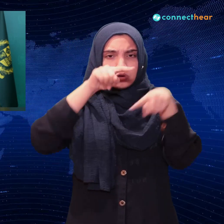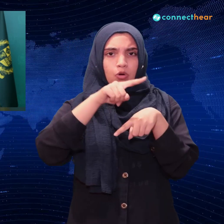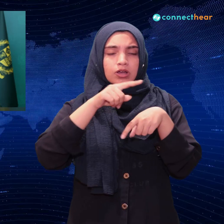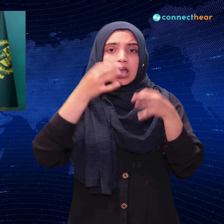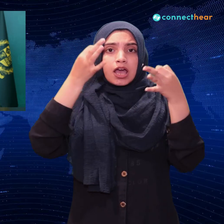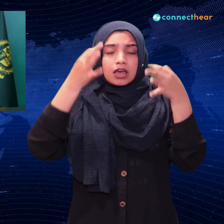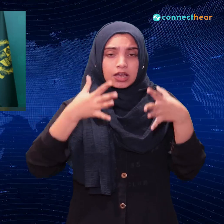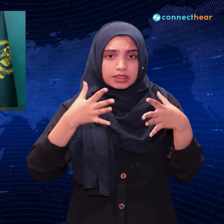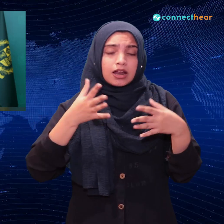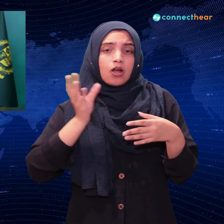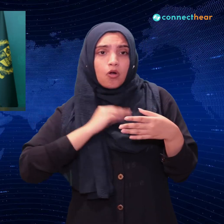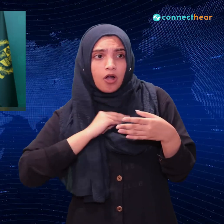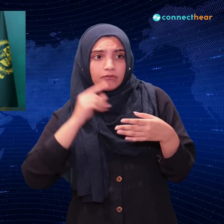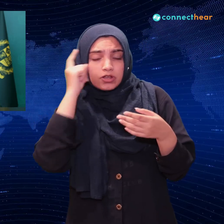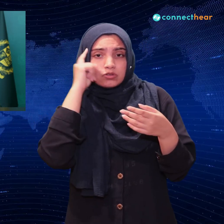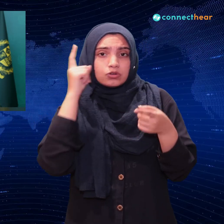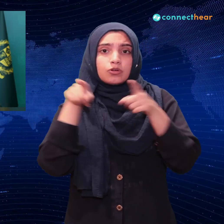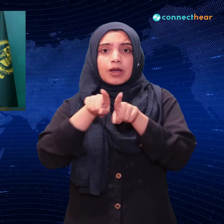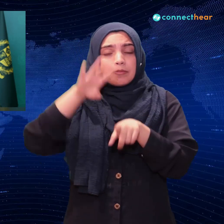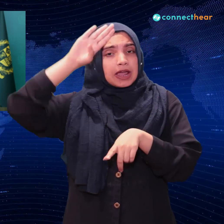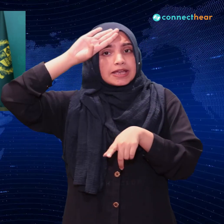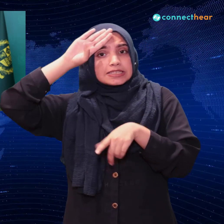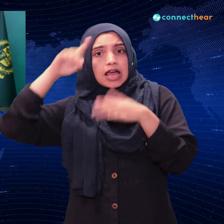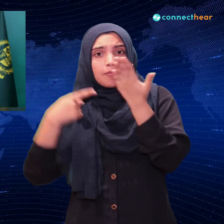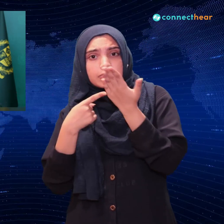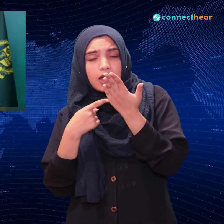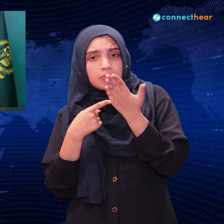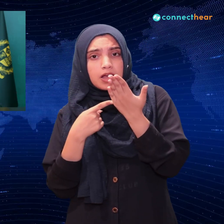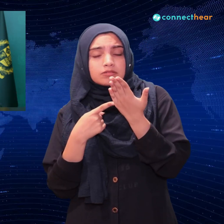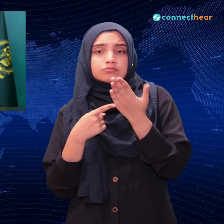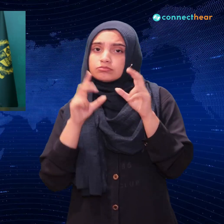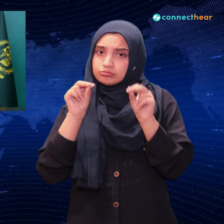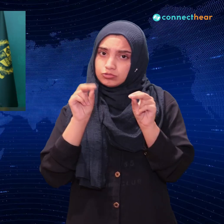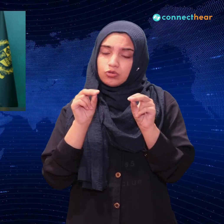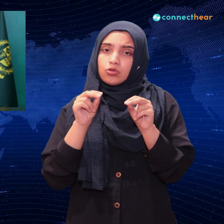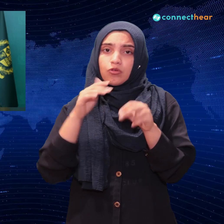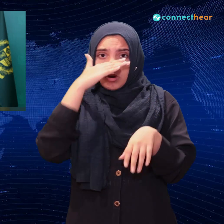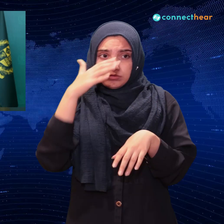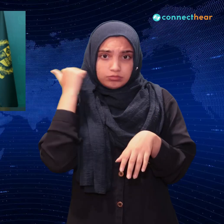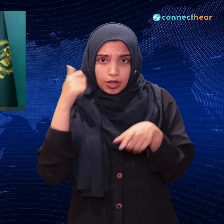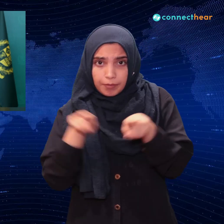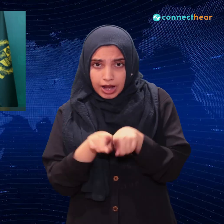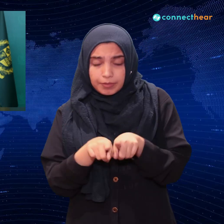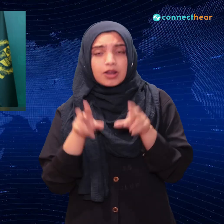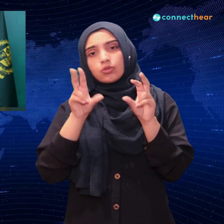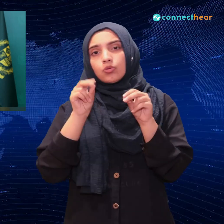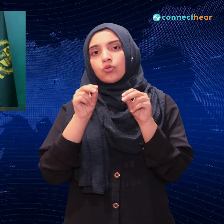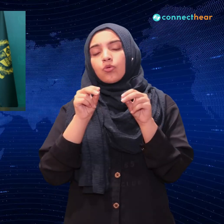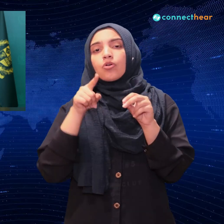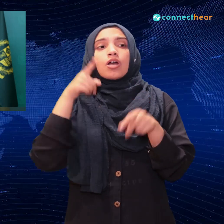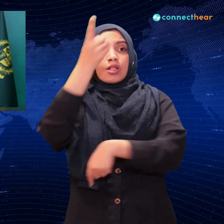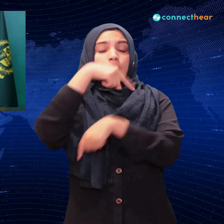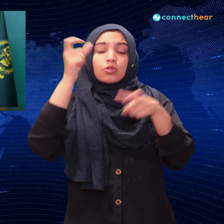collectively combat. In the aftermath of the 9/11 terrorist attacks, terrorism has been associated with Islam by